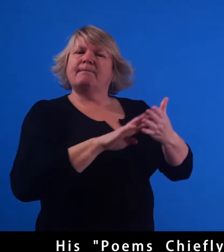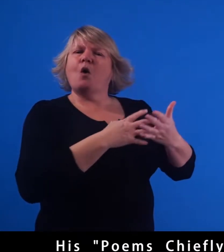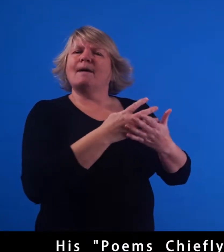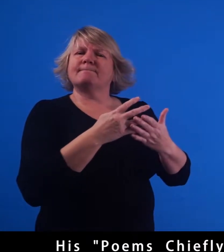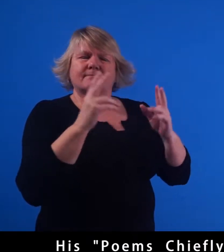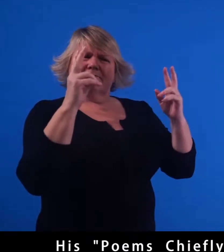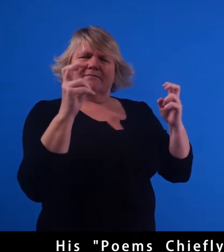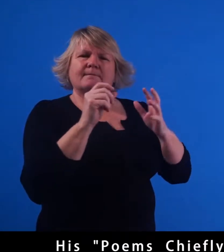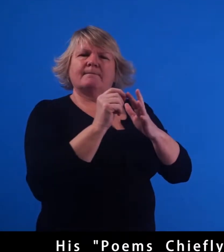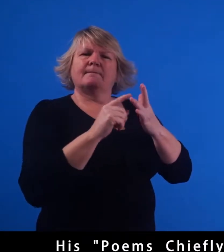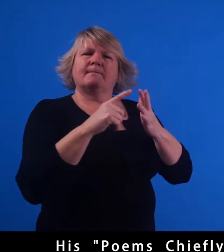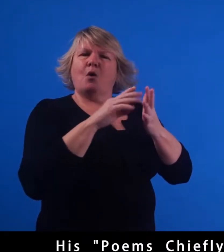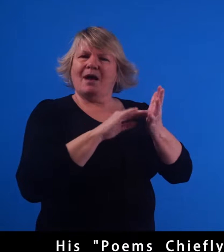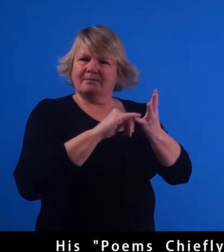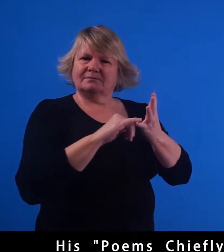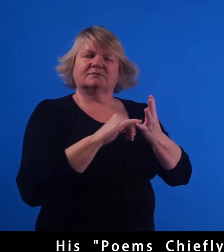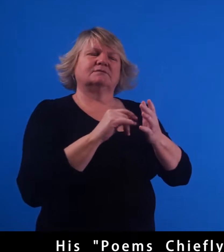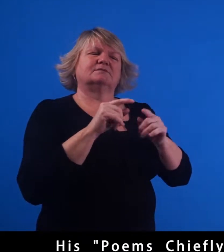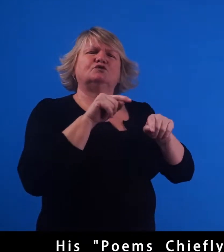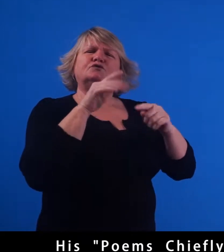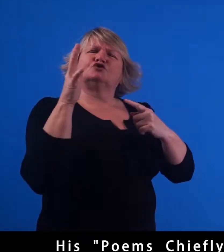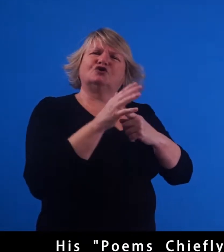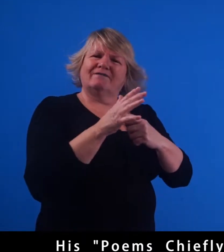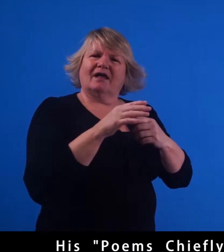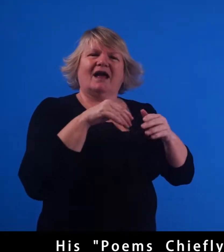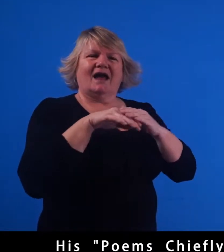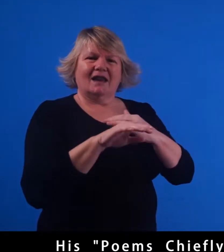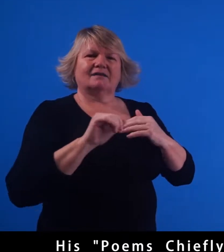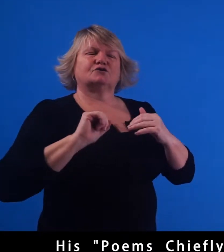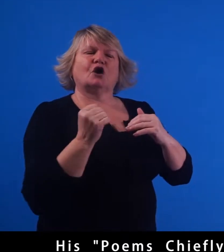His Poems Chiefly in the Scottish Dialect,